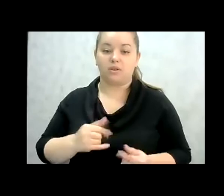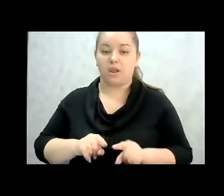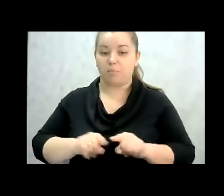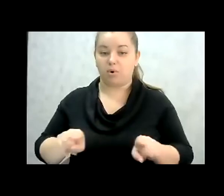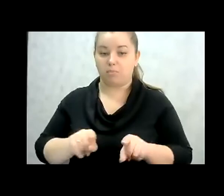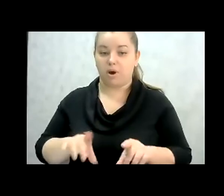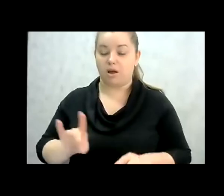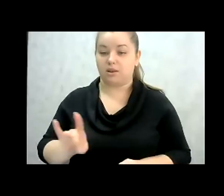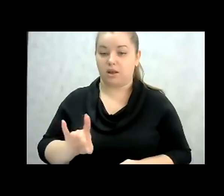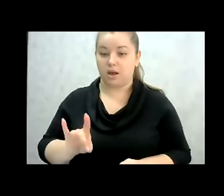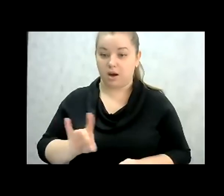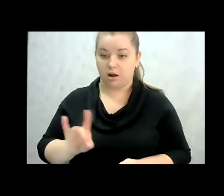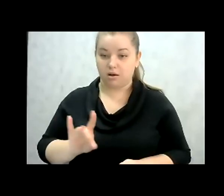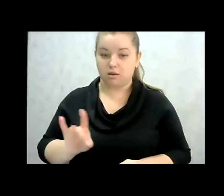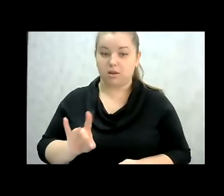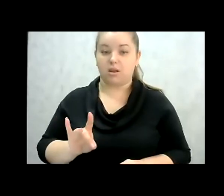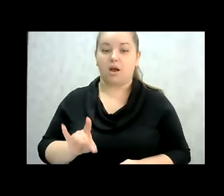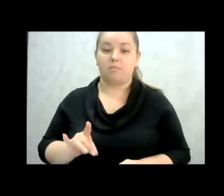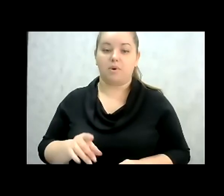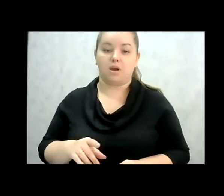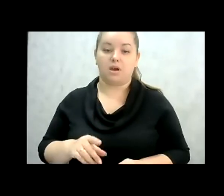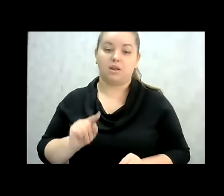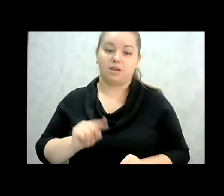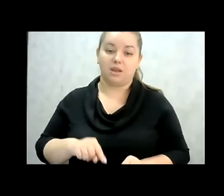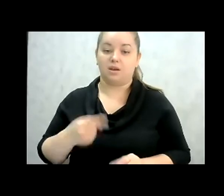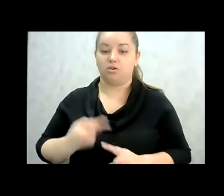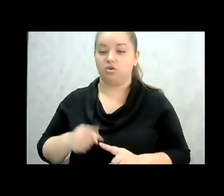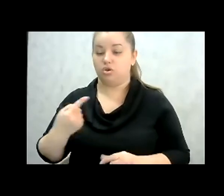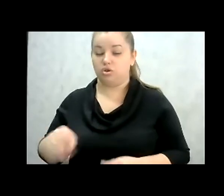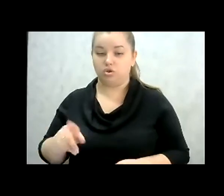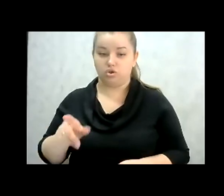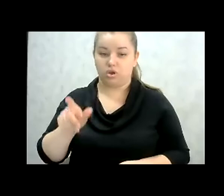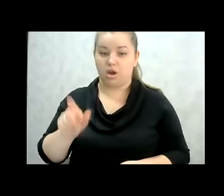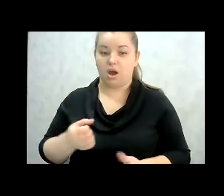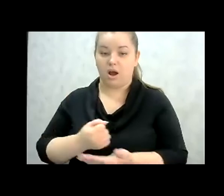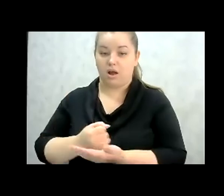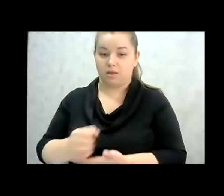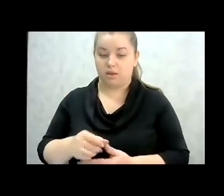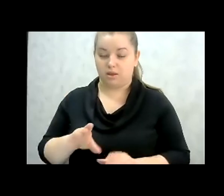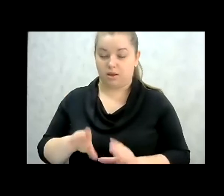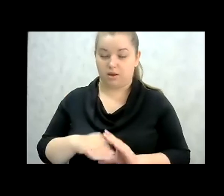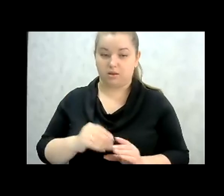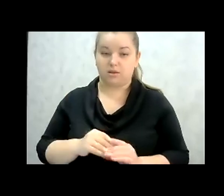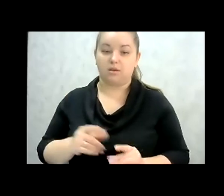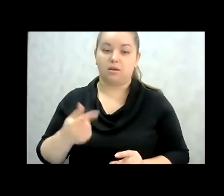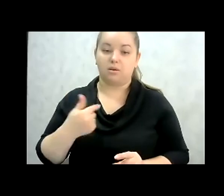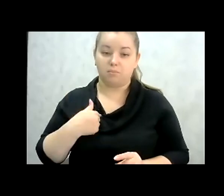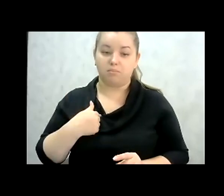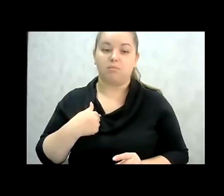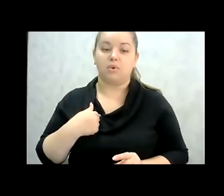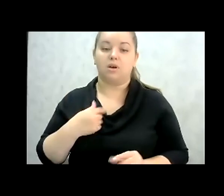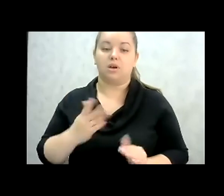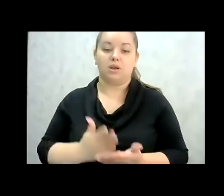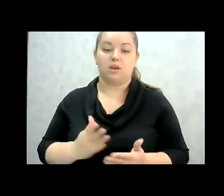misused in the interest of certain candidates or other malign forces.